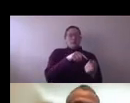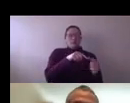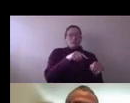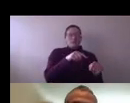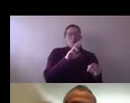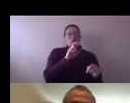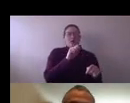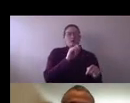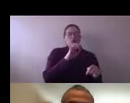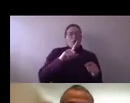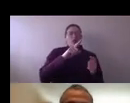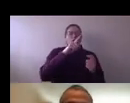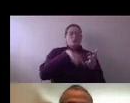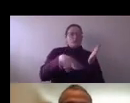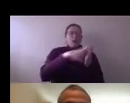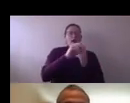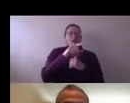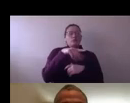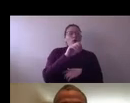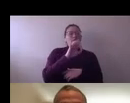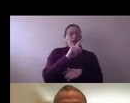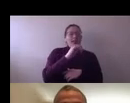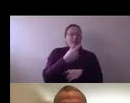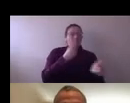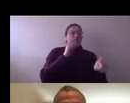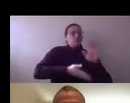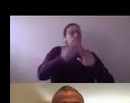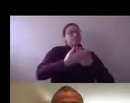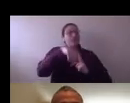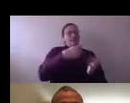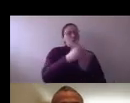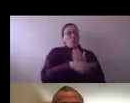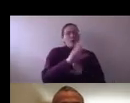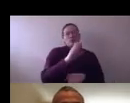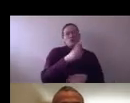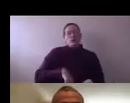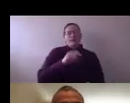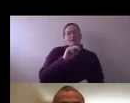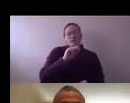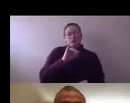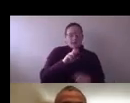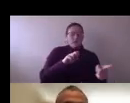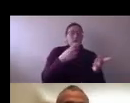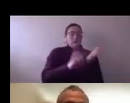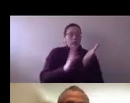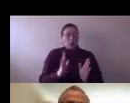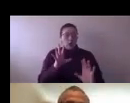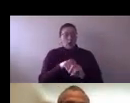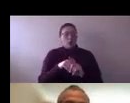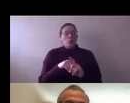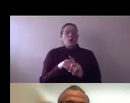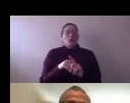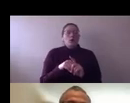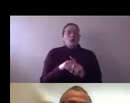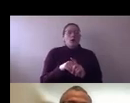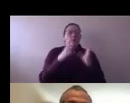racial discrimination and racial profiling in the running of the China Initiative. So the signers included